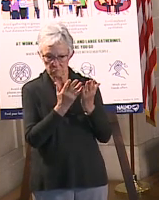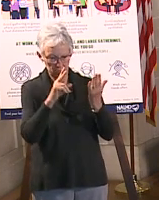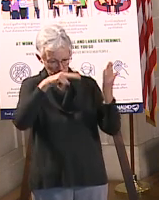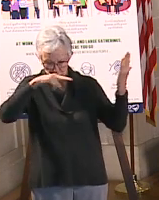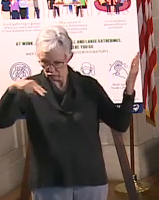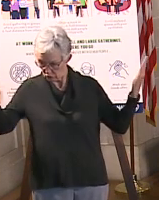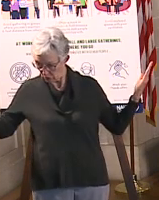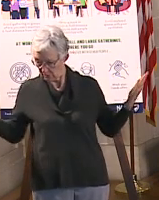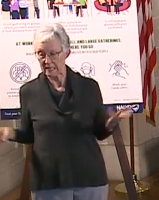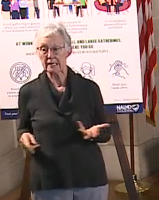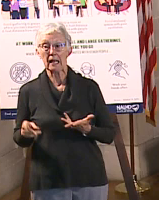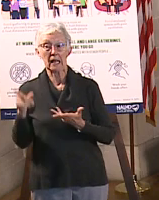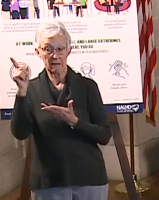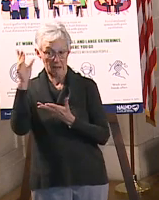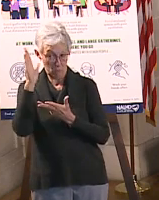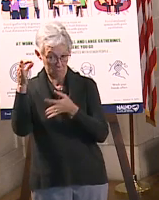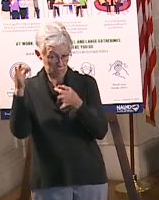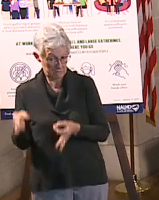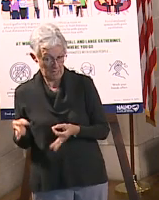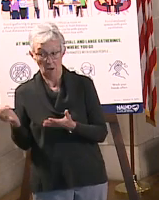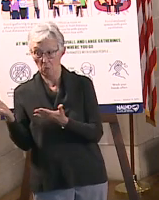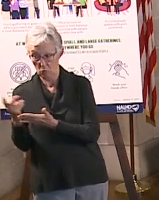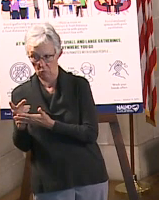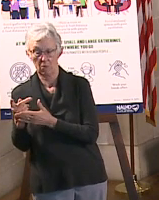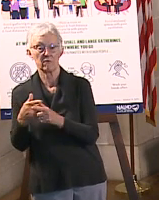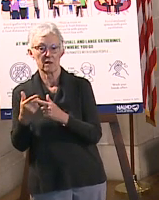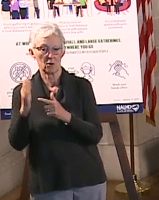shipments as early next week.